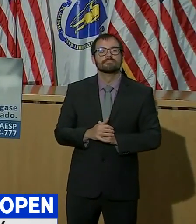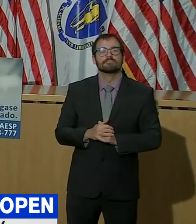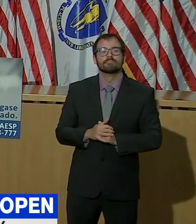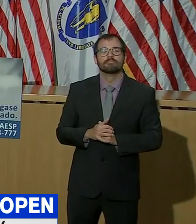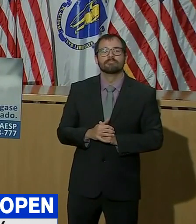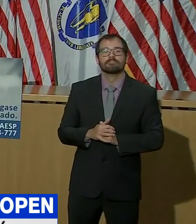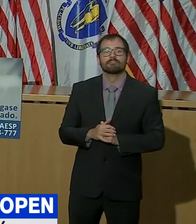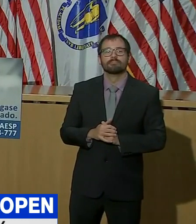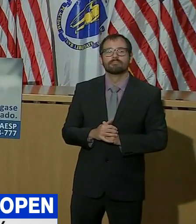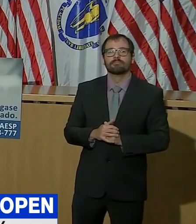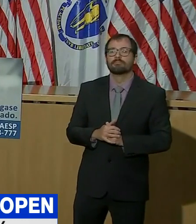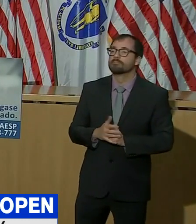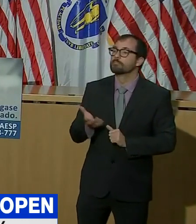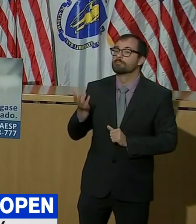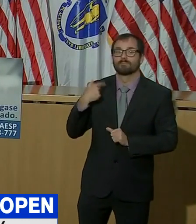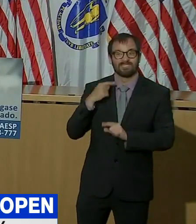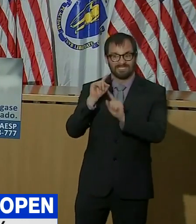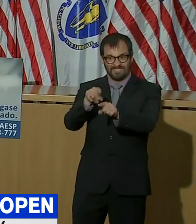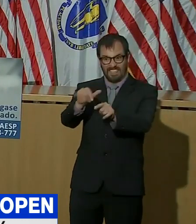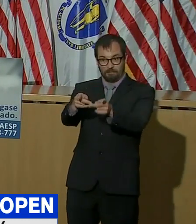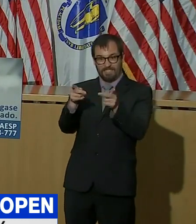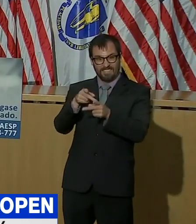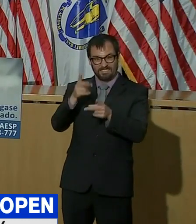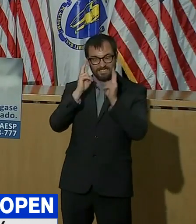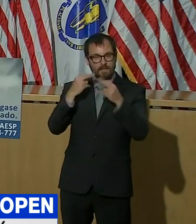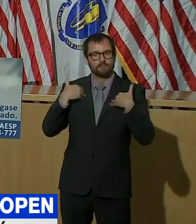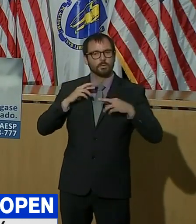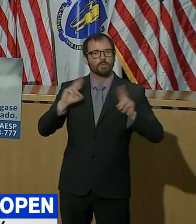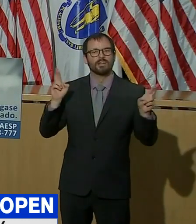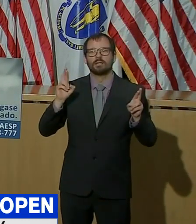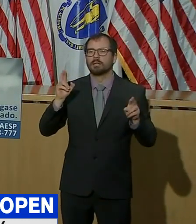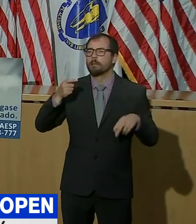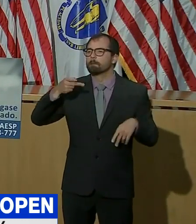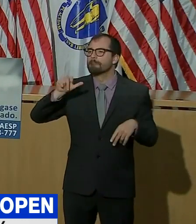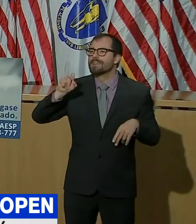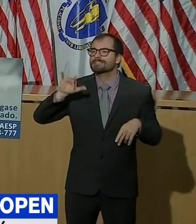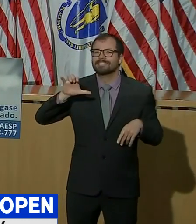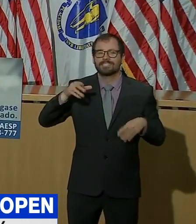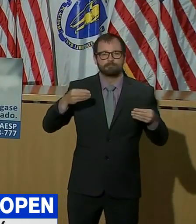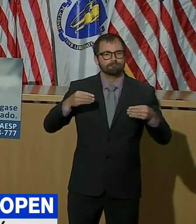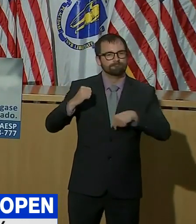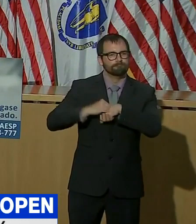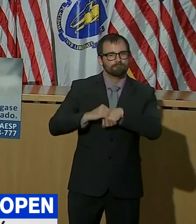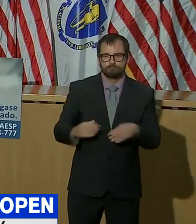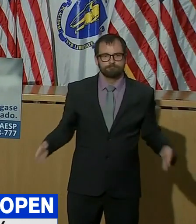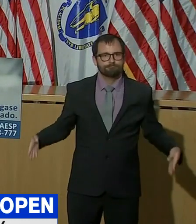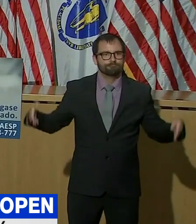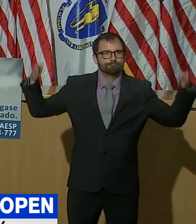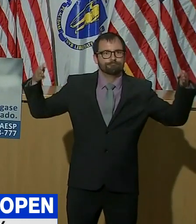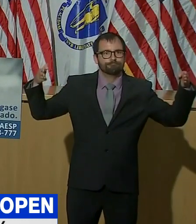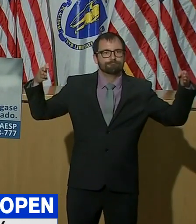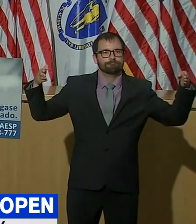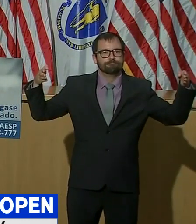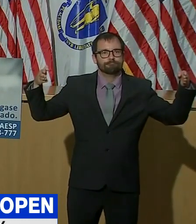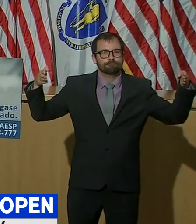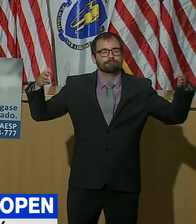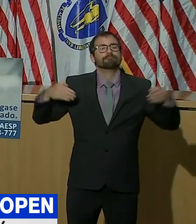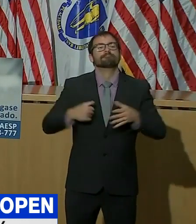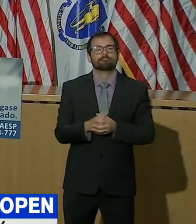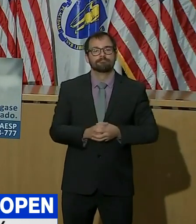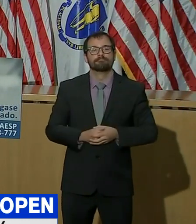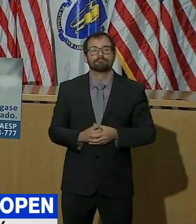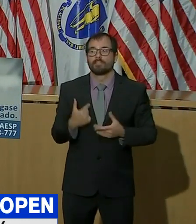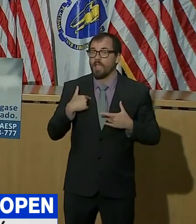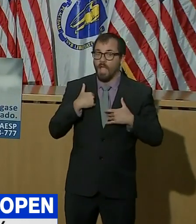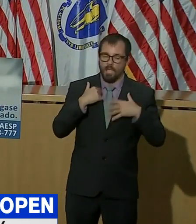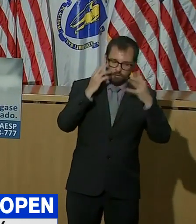between the chairs. I had to wet my hair before I got there. I wore a mask the entire time. The gentleman